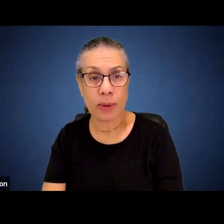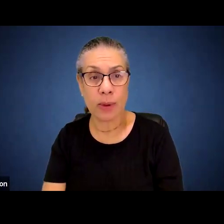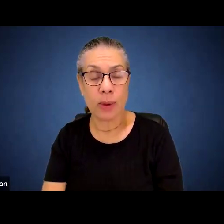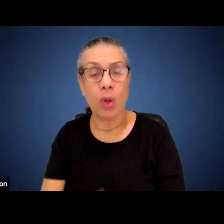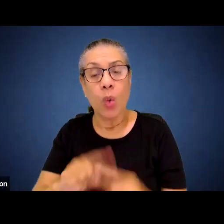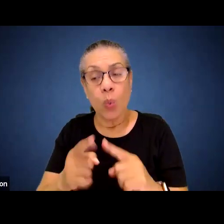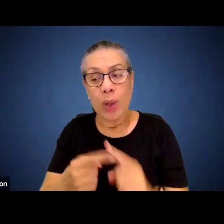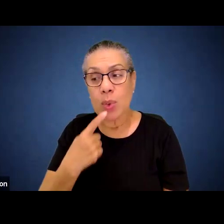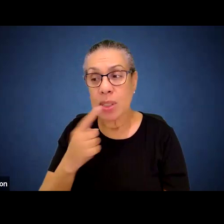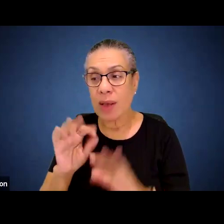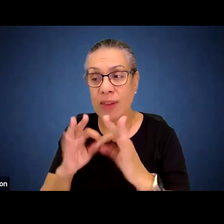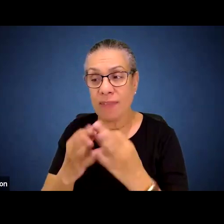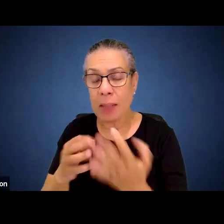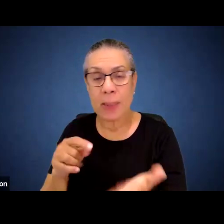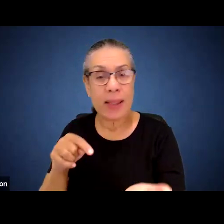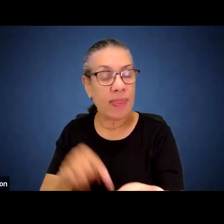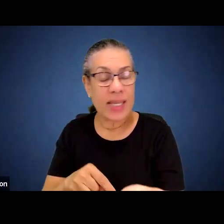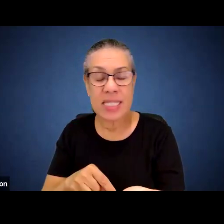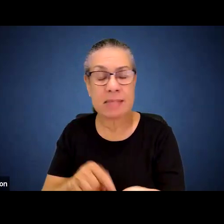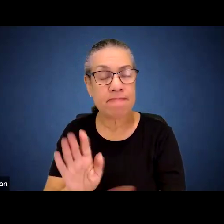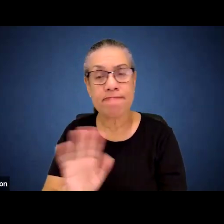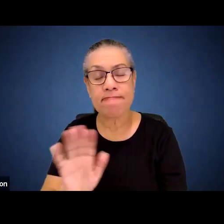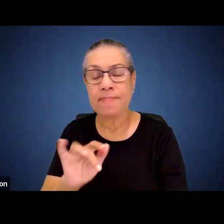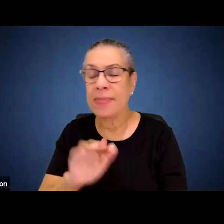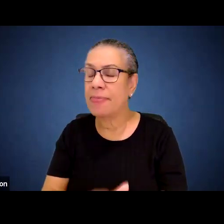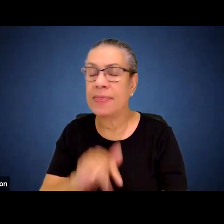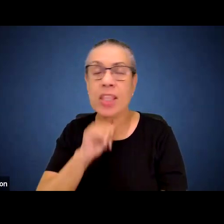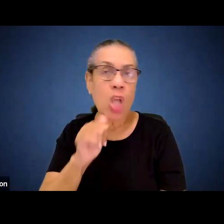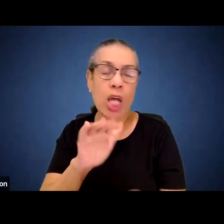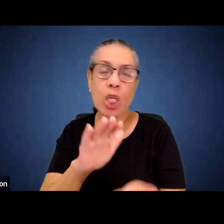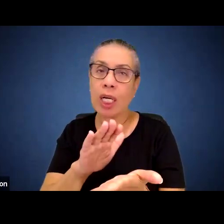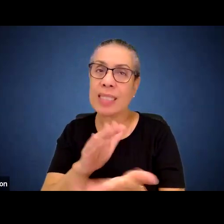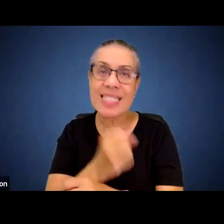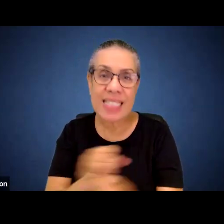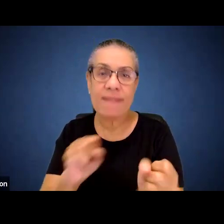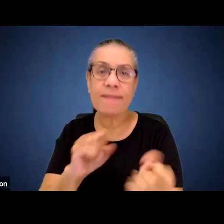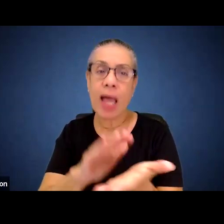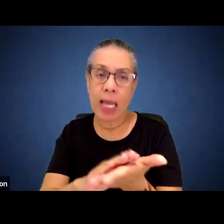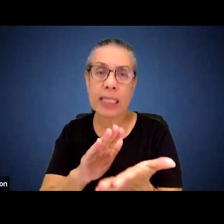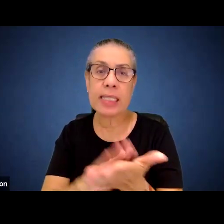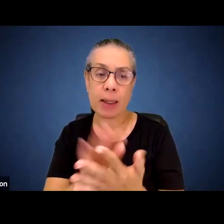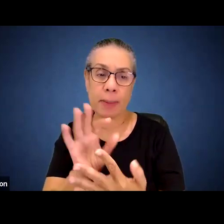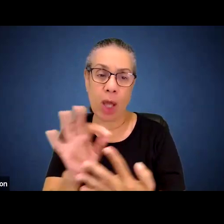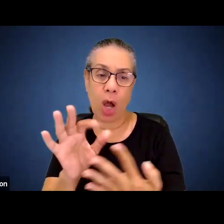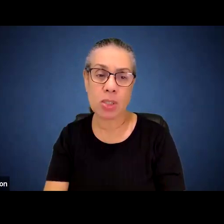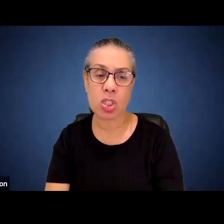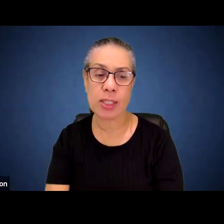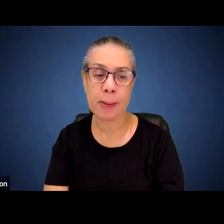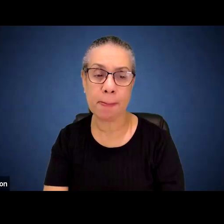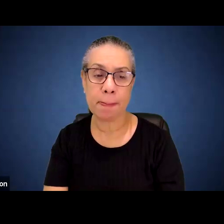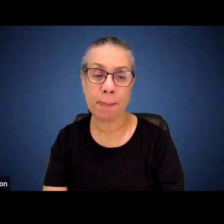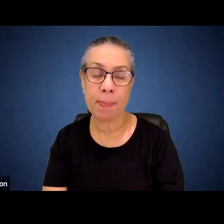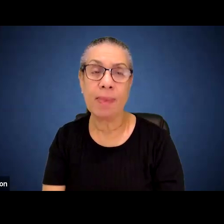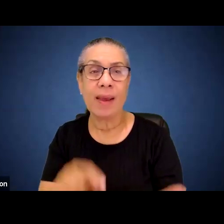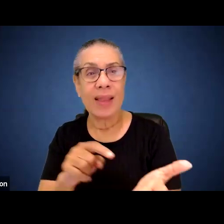say to a family, this is no longer a viable option? We don't think this is a safe academic option for you. And I think there's like a real intellectual